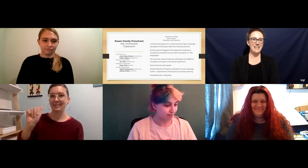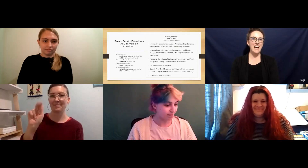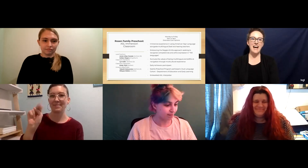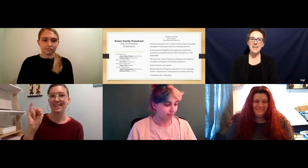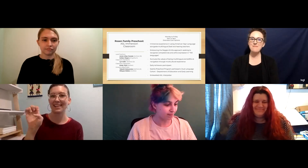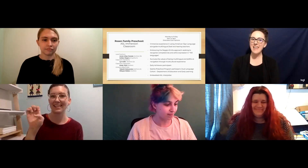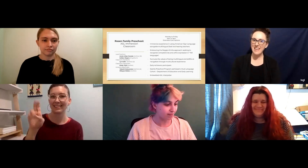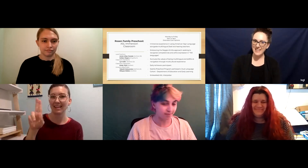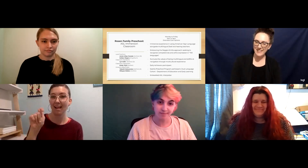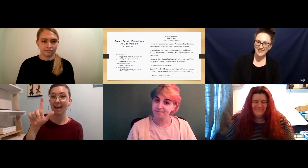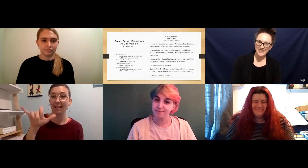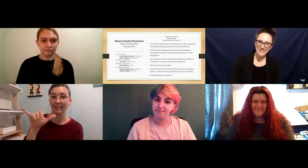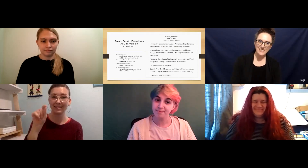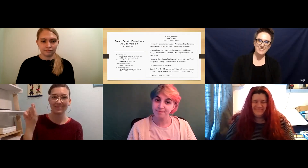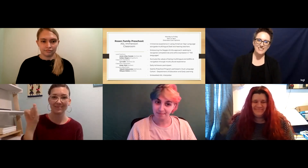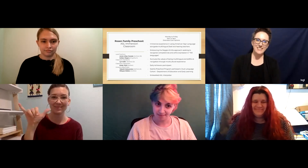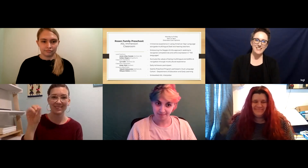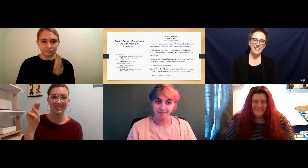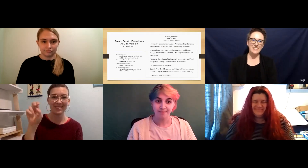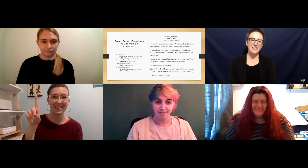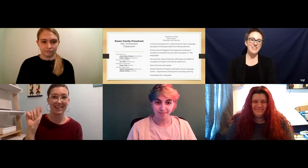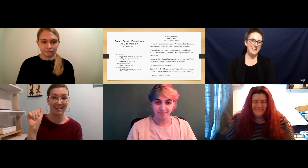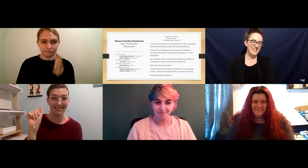Yes, and I am Annie